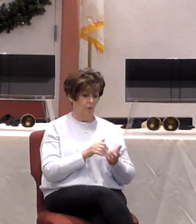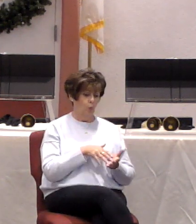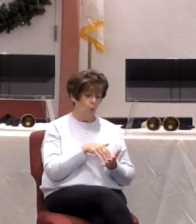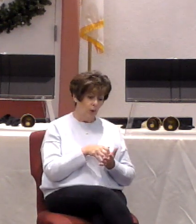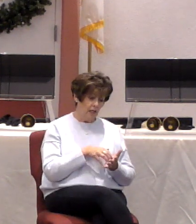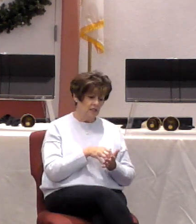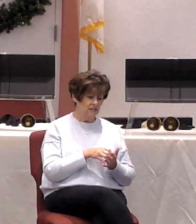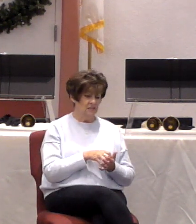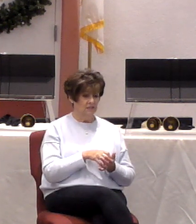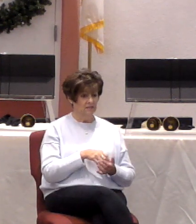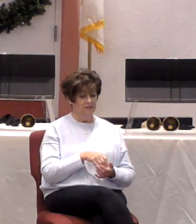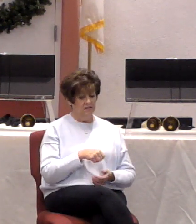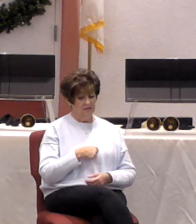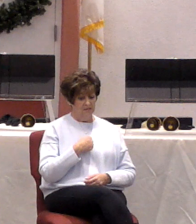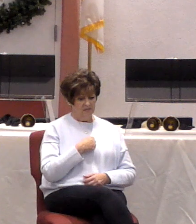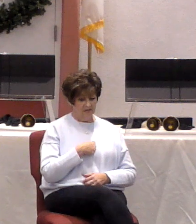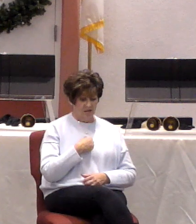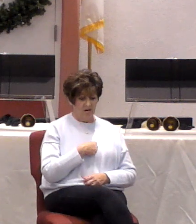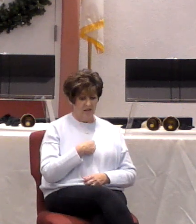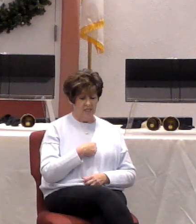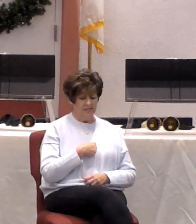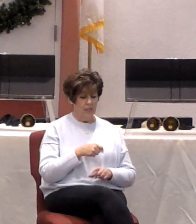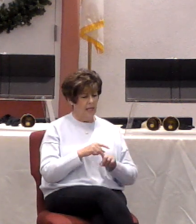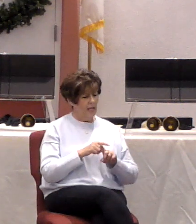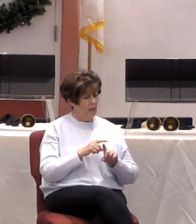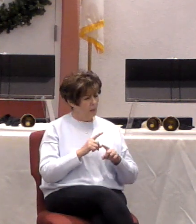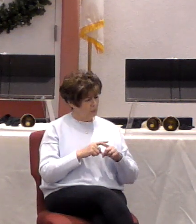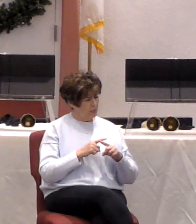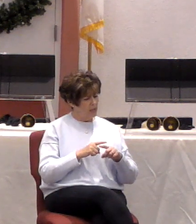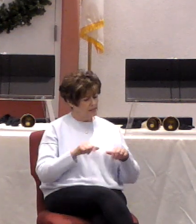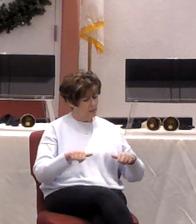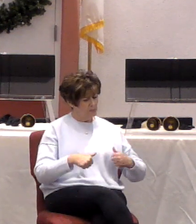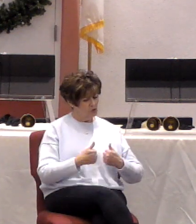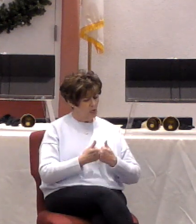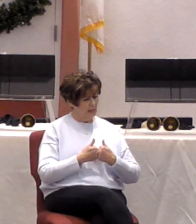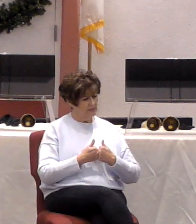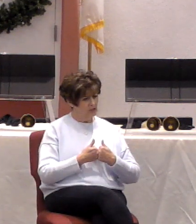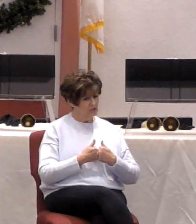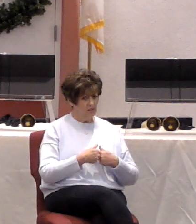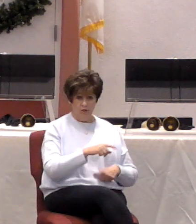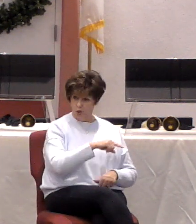joys, but also some challenges. You're a normal person.